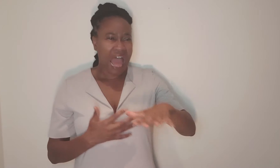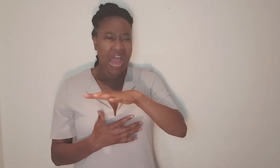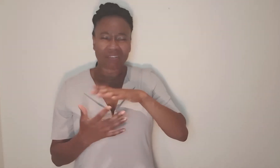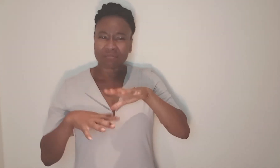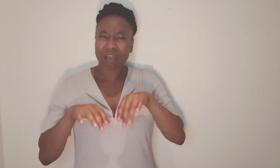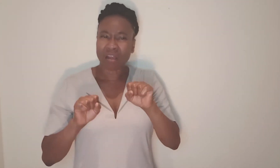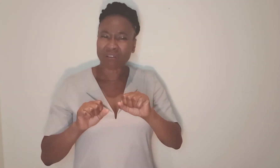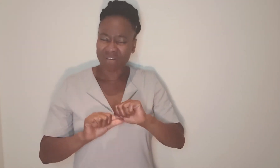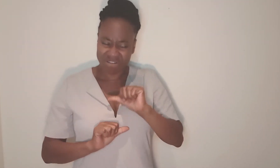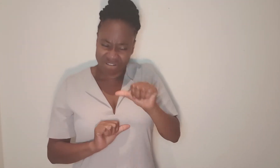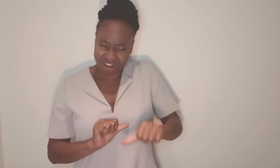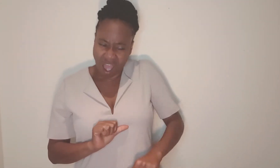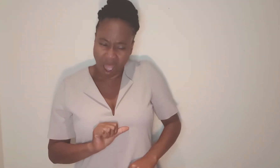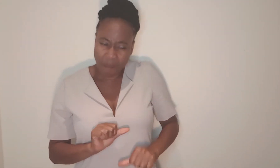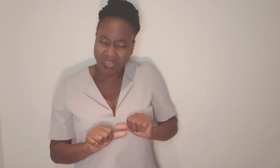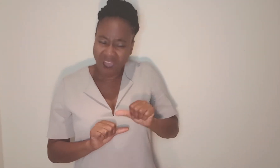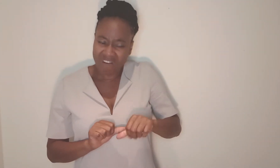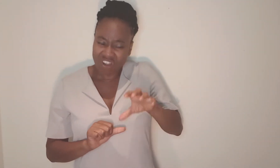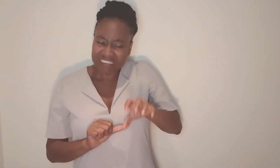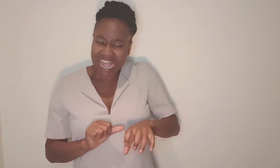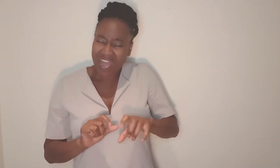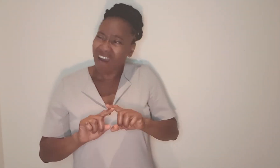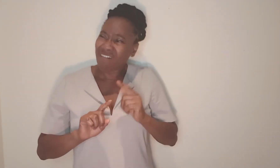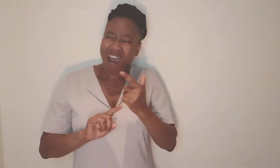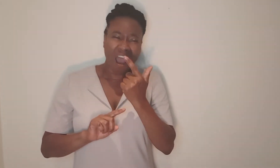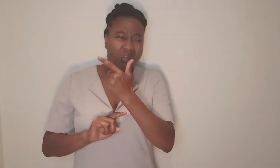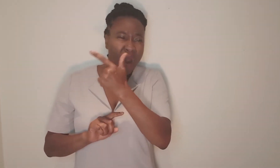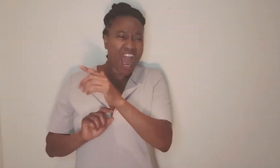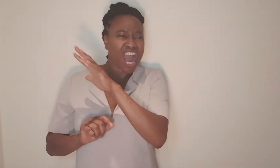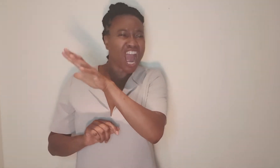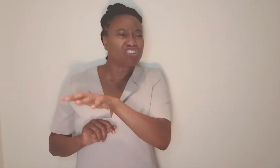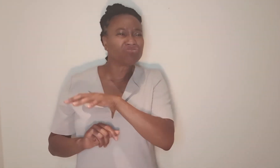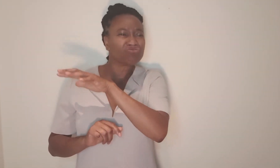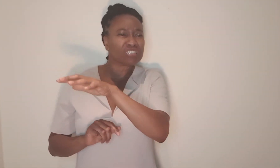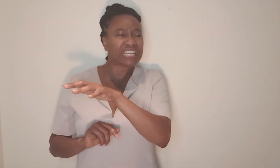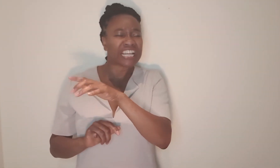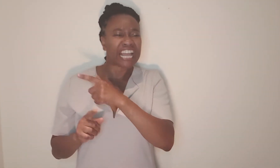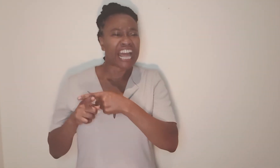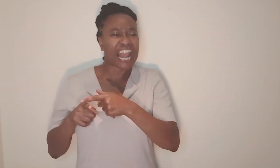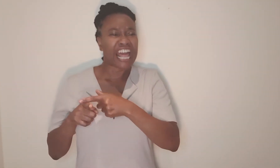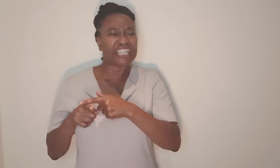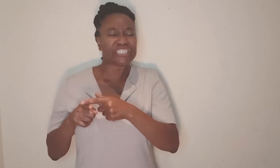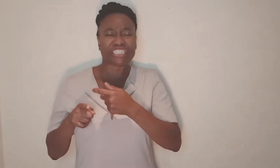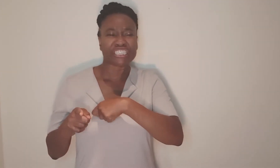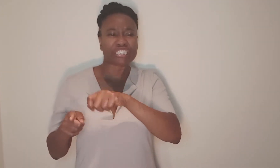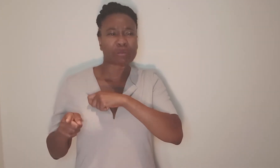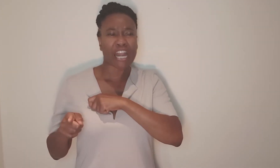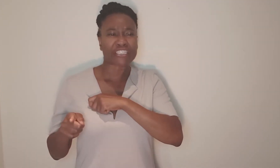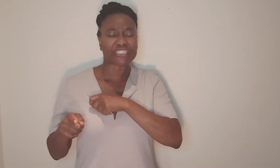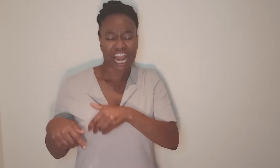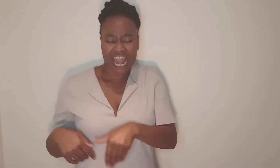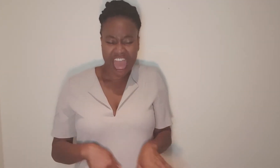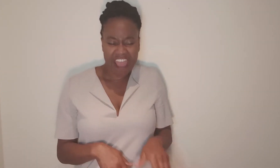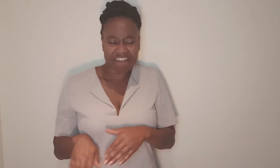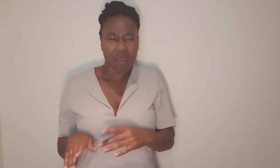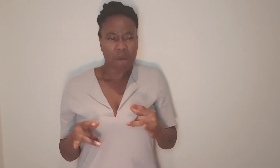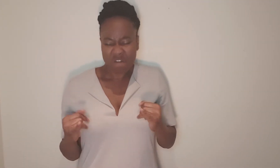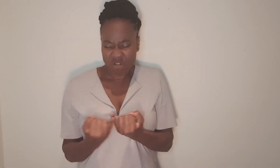land started out as a farm, named after a town in a country where English and Spanish admirals fought about something as ugly and wrong as